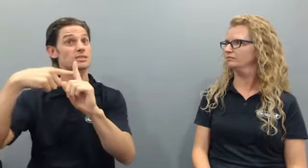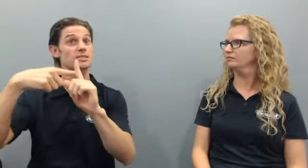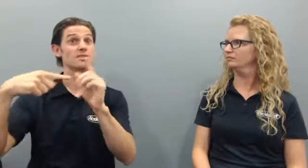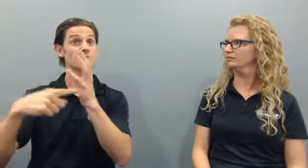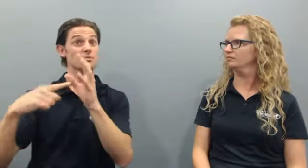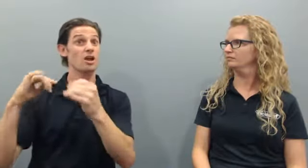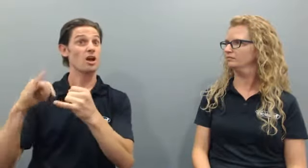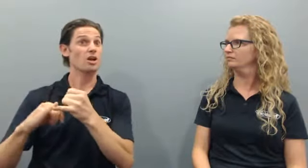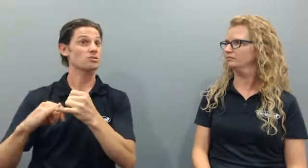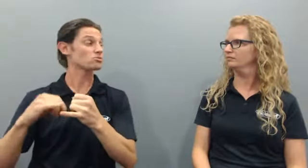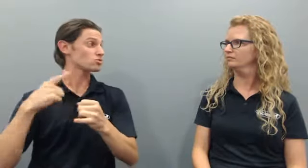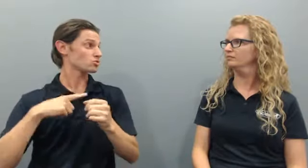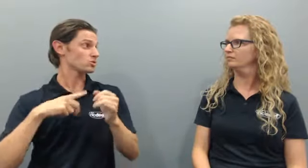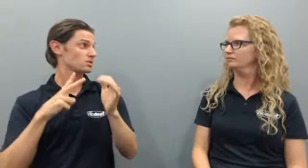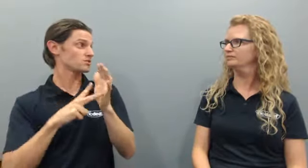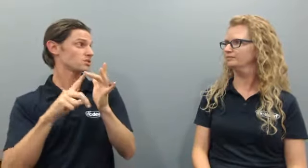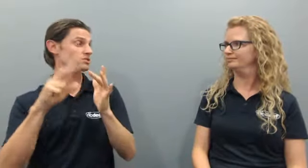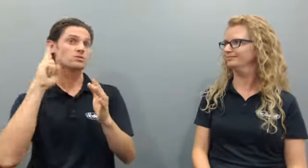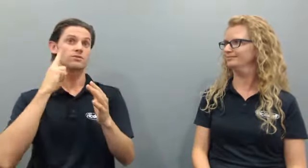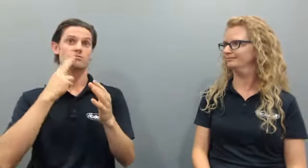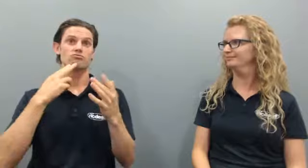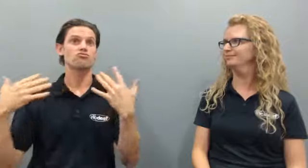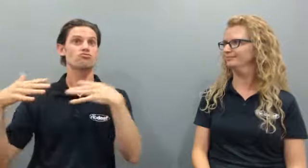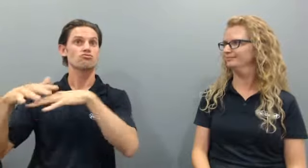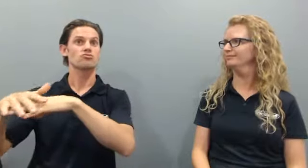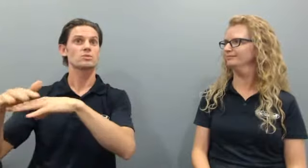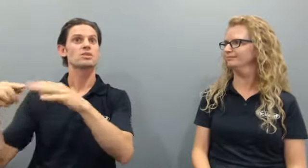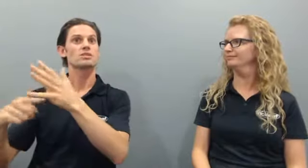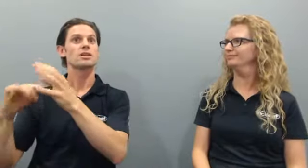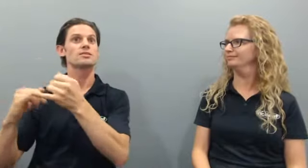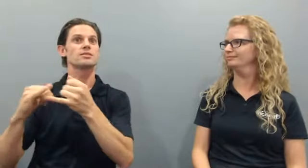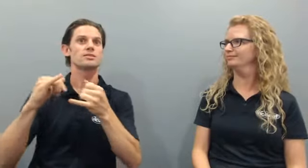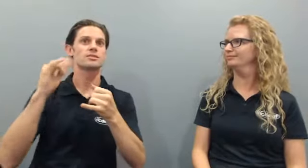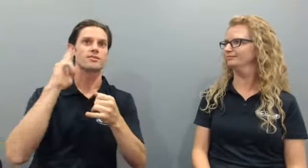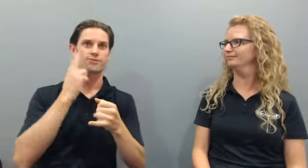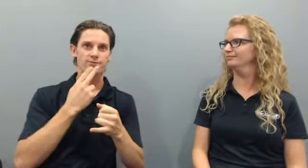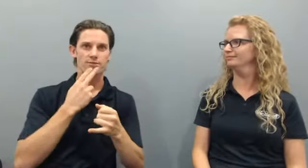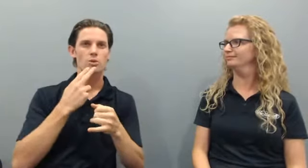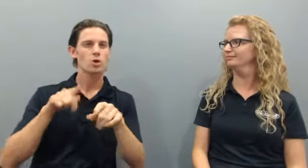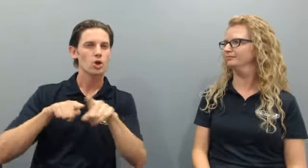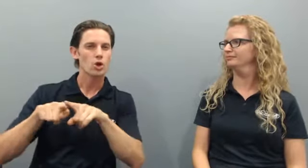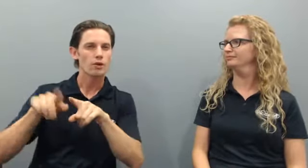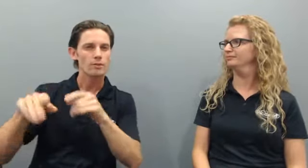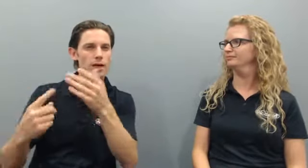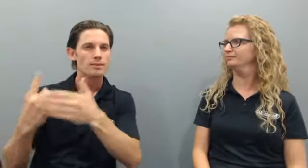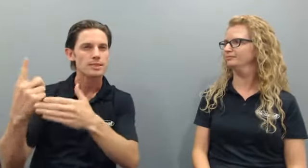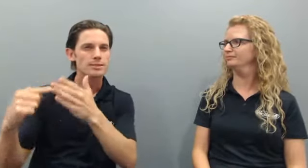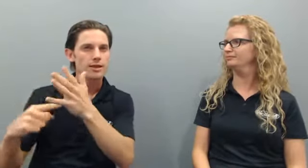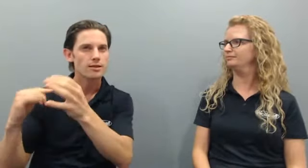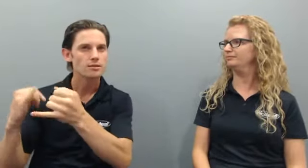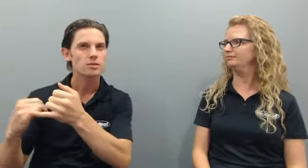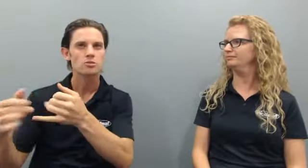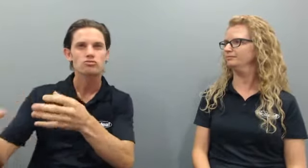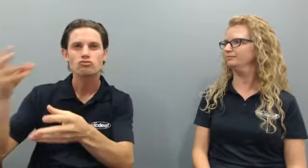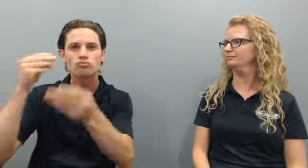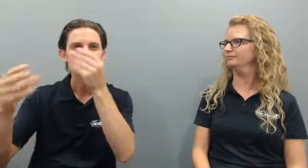happened on the ground in the NEMA region and also in Tasmania, because Big Deaf and Tasmania have merged. So we have learned about what's happening